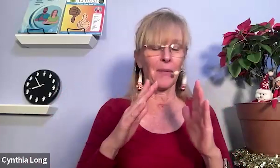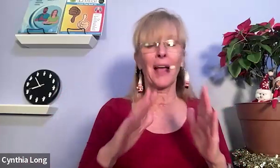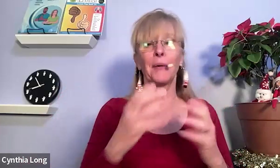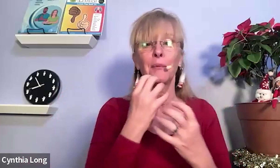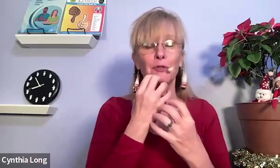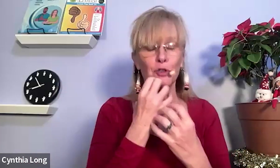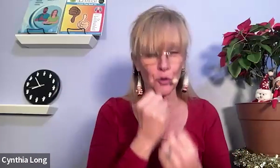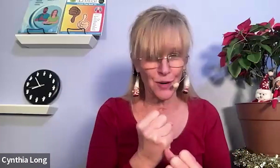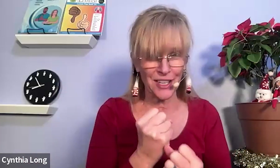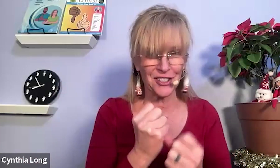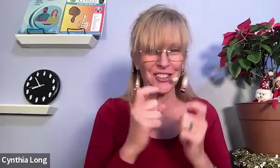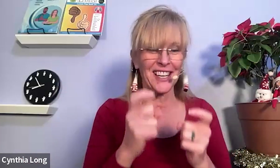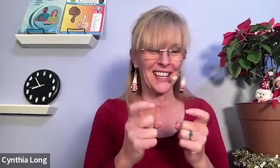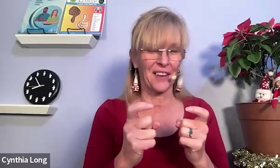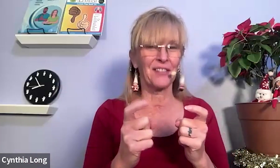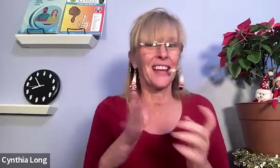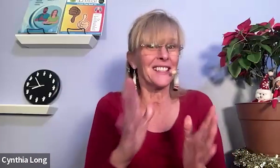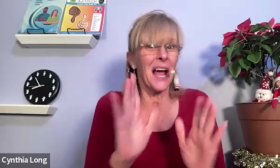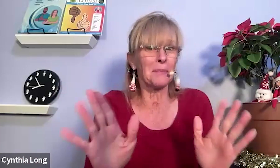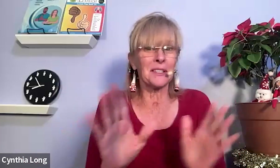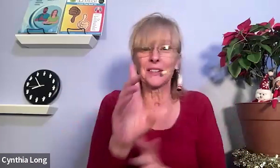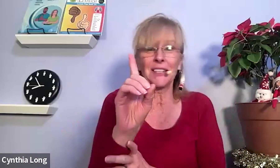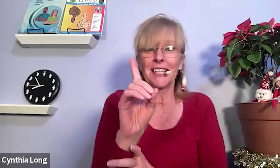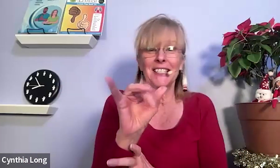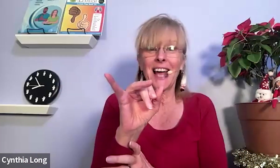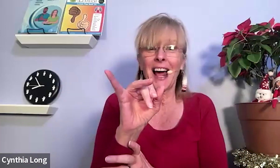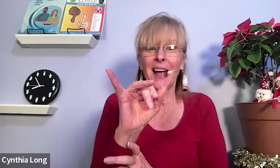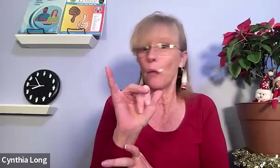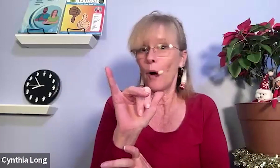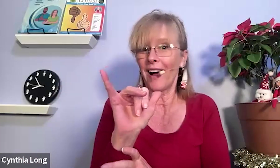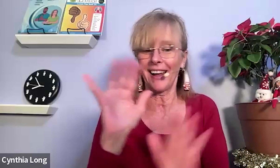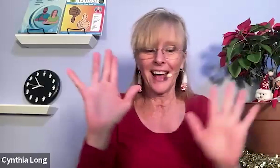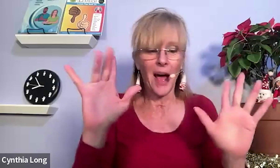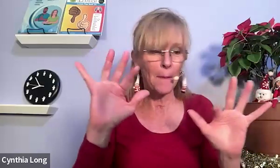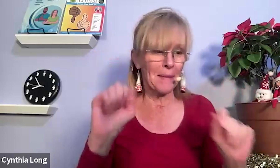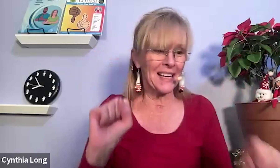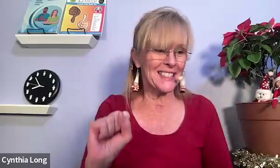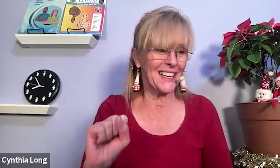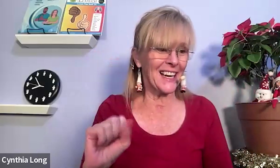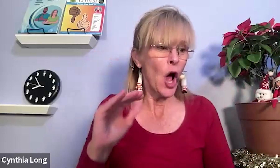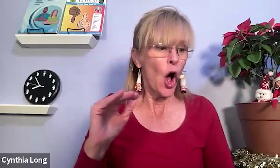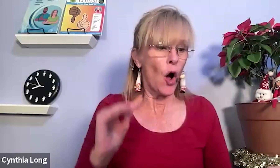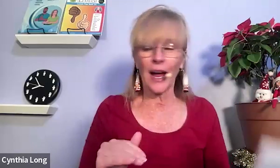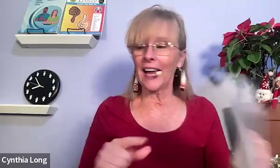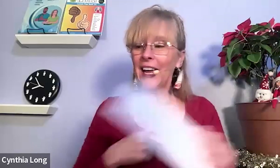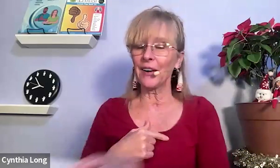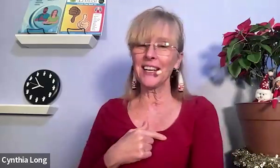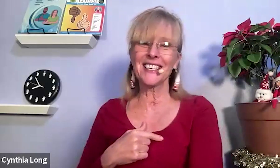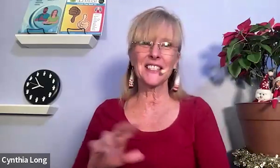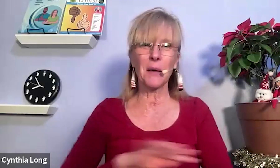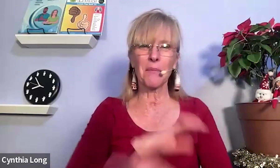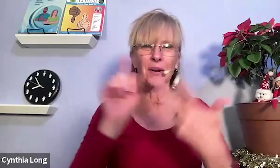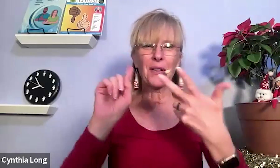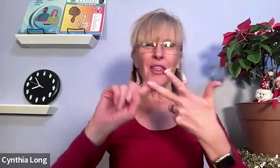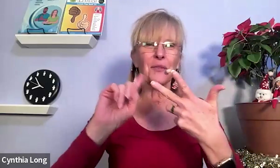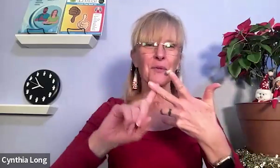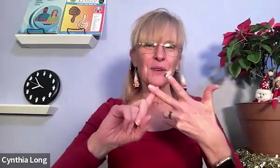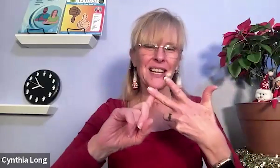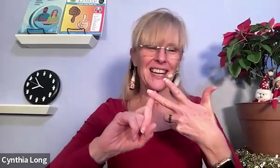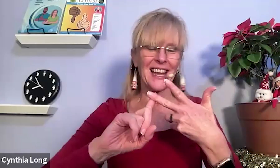a treasured gift. That's absolutely a DIY. Amazing. Okay, here is number 3 of